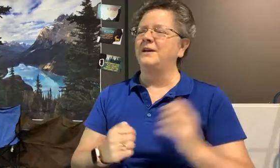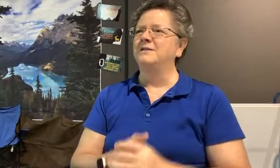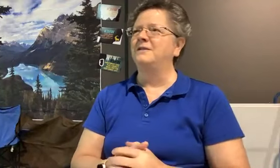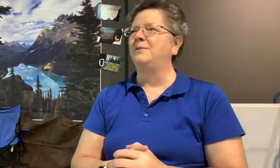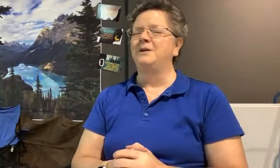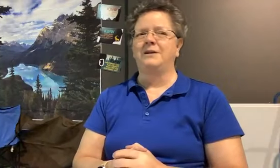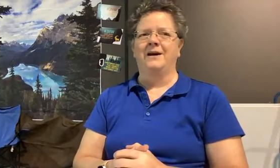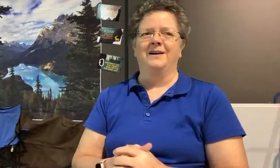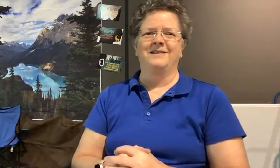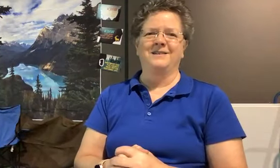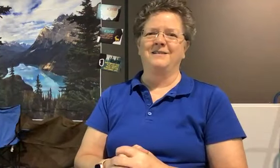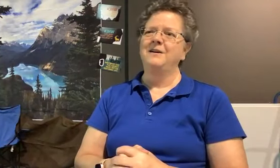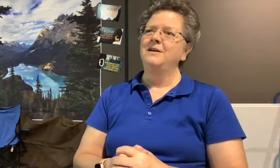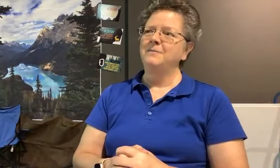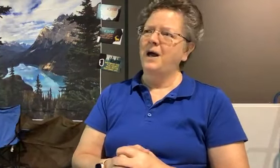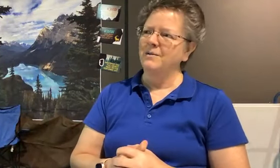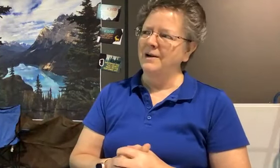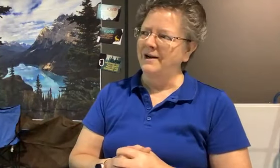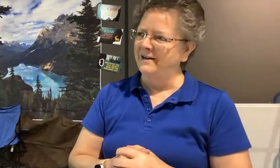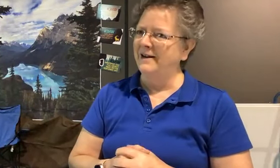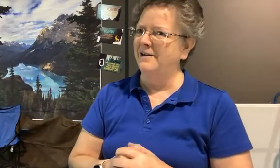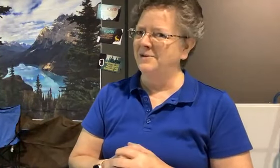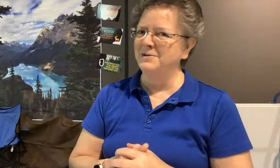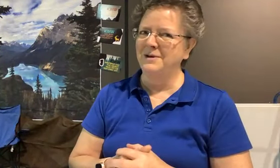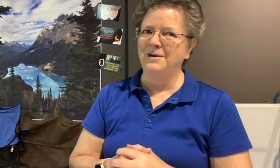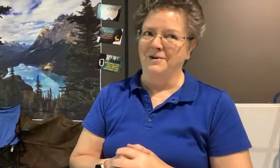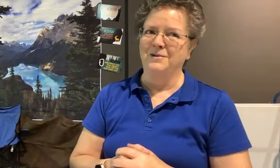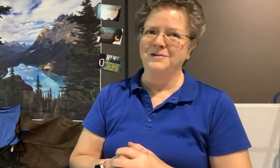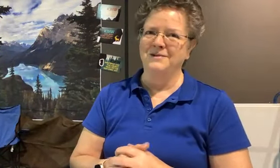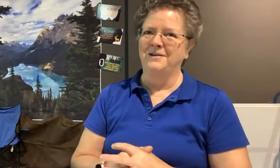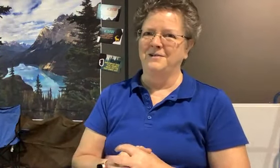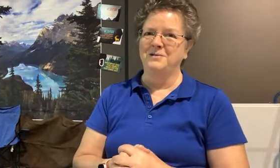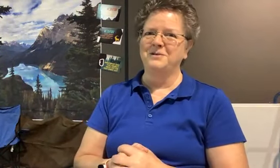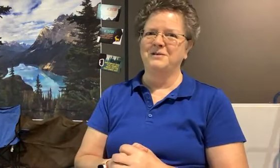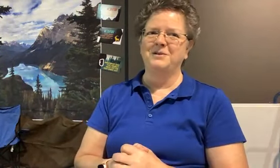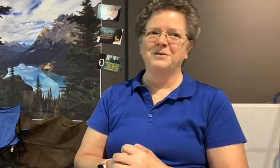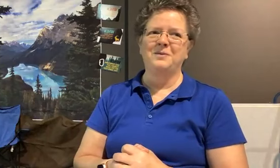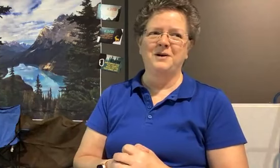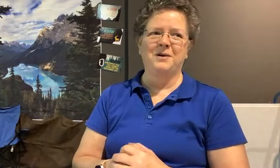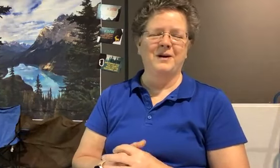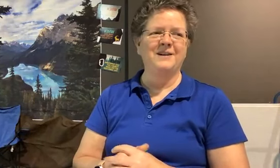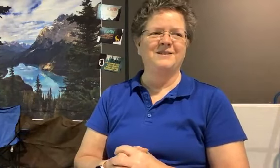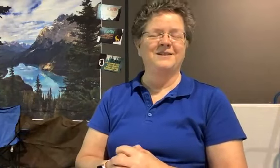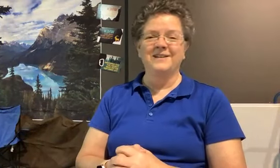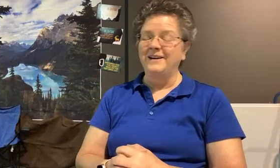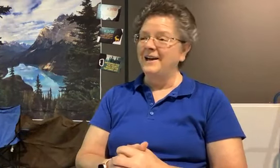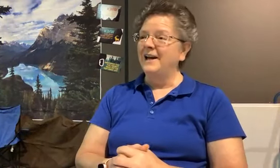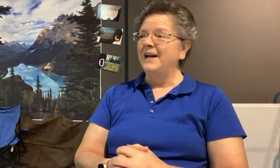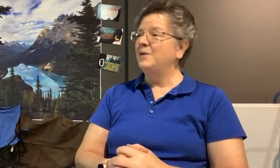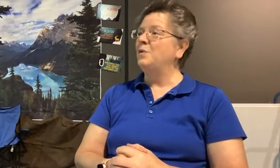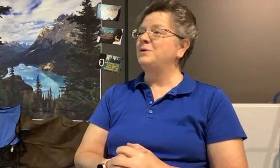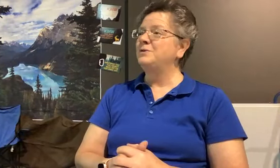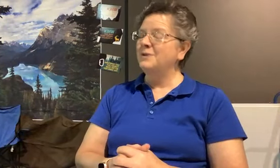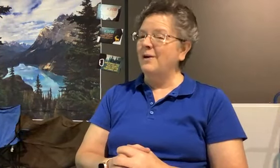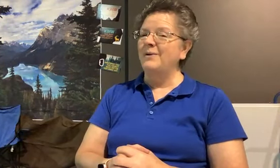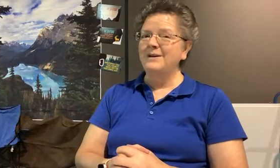texted Debbie today and I said, by the way, how'd those go? Are those going to be all right? And she said, it was so easy